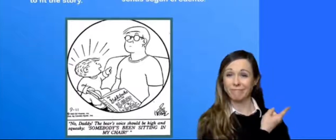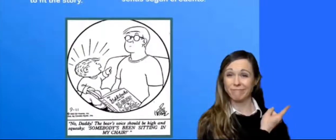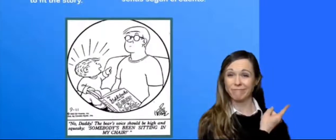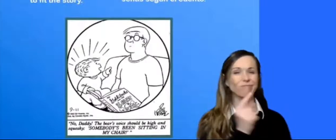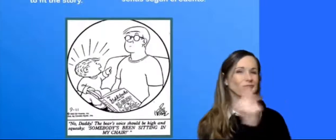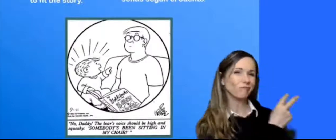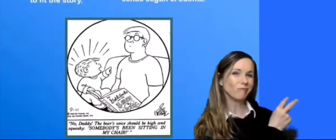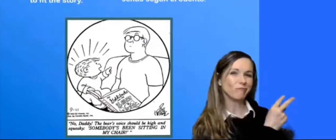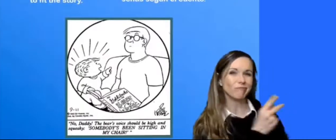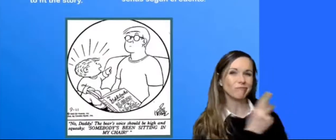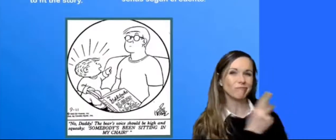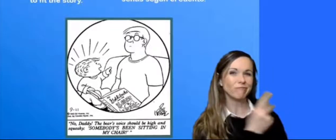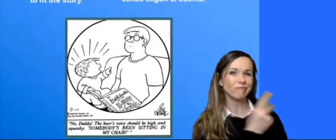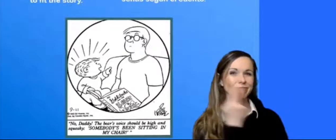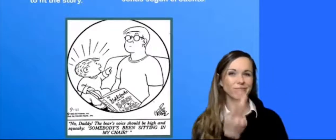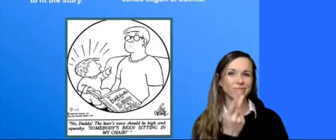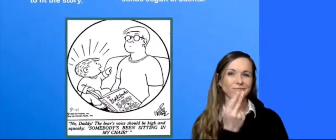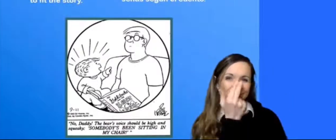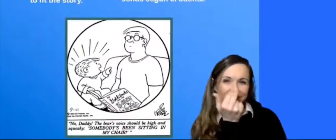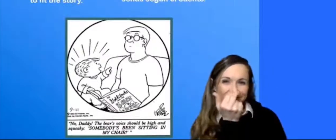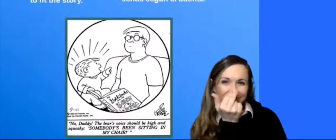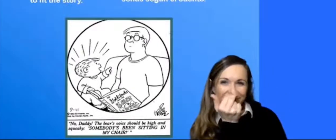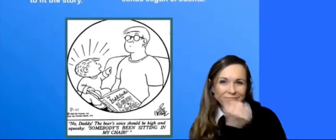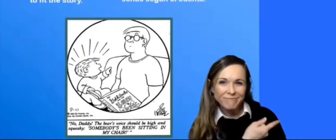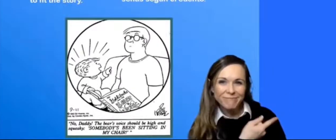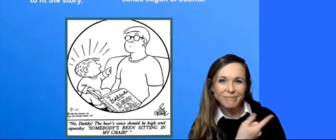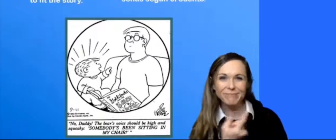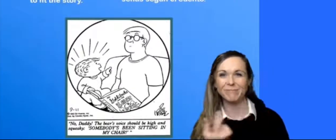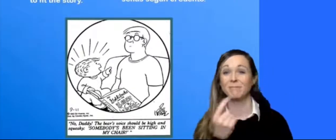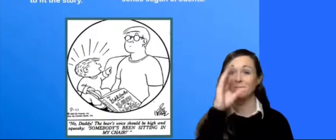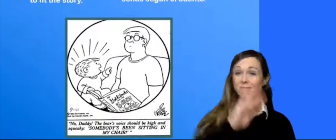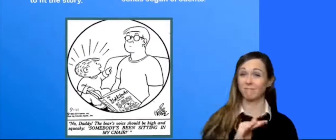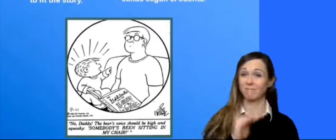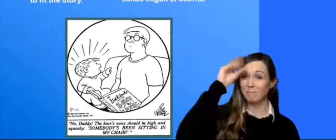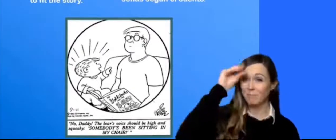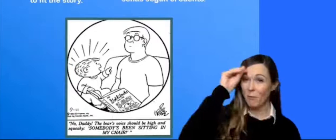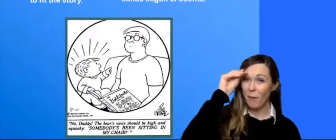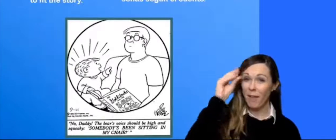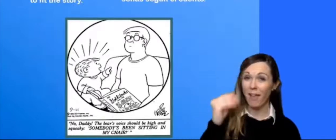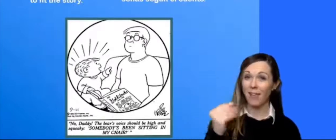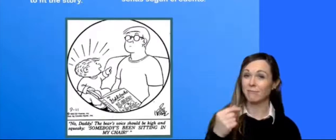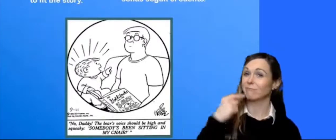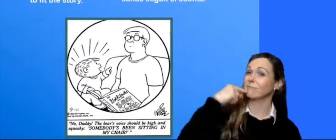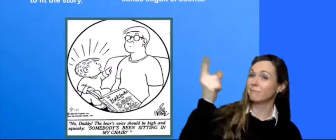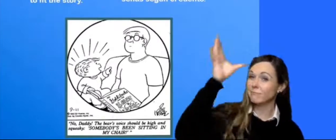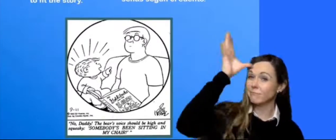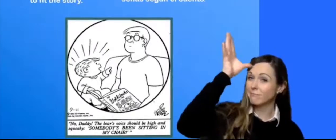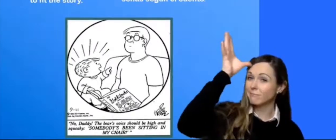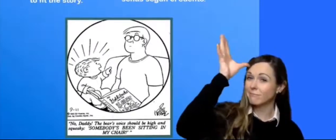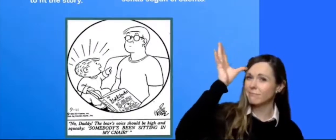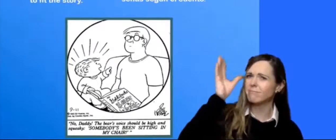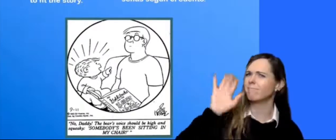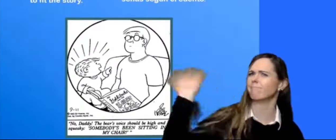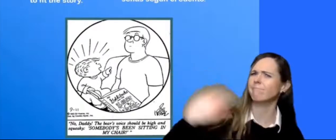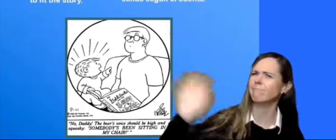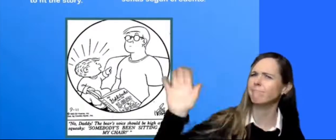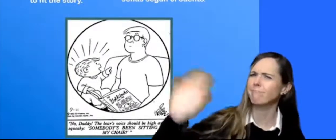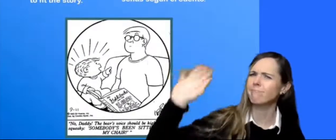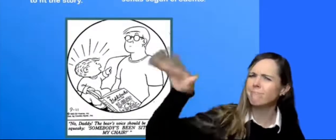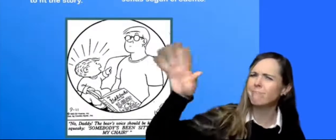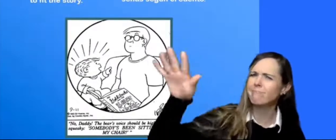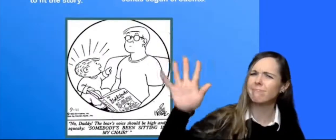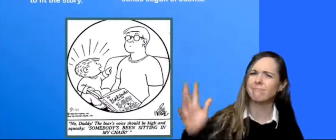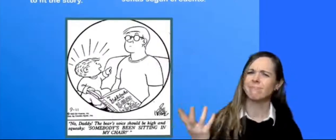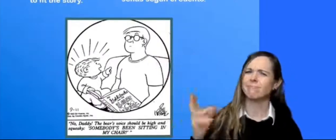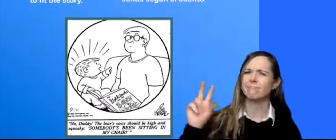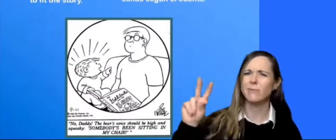will typically adjust their style to fit the story.